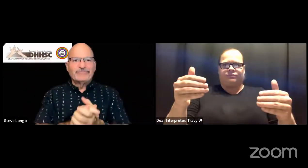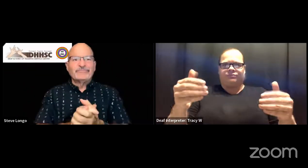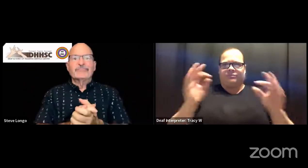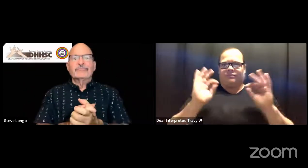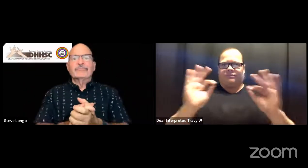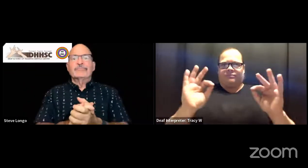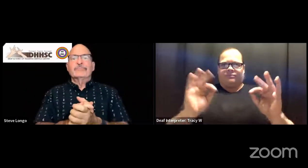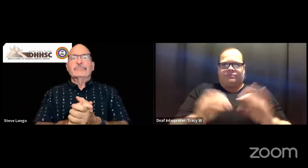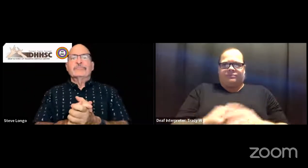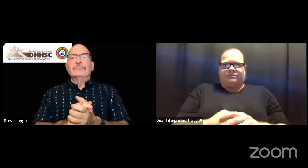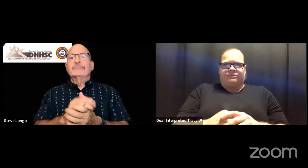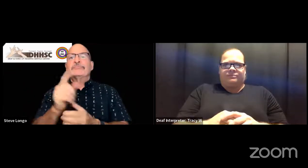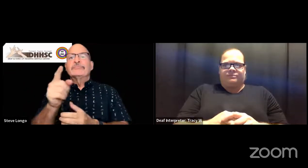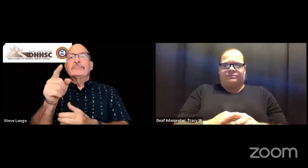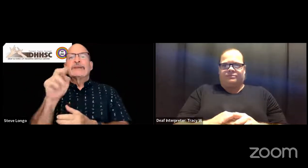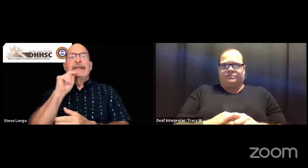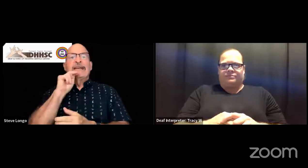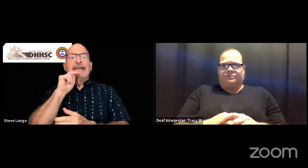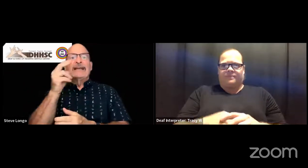Hello, hello.